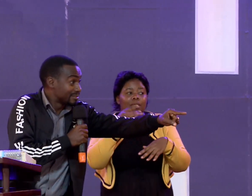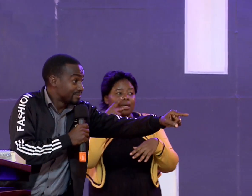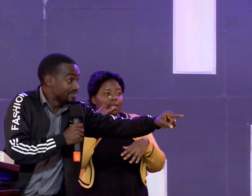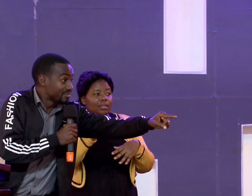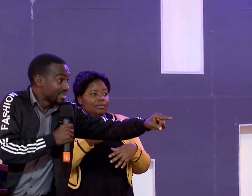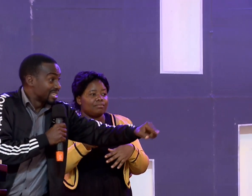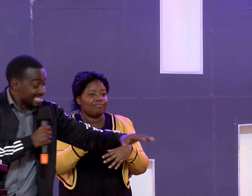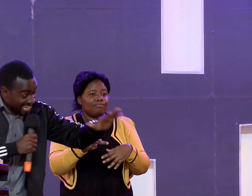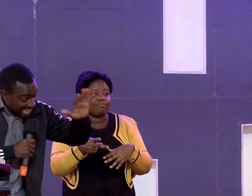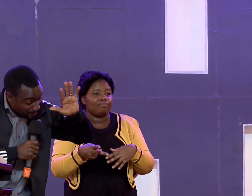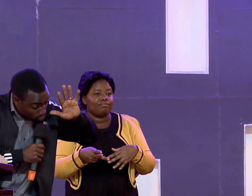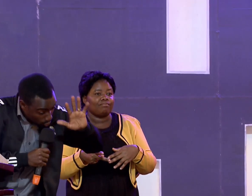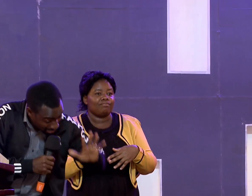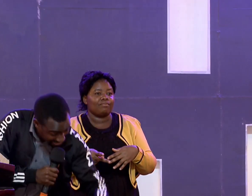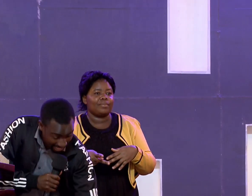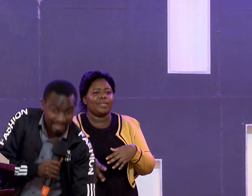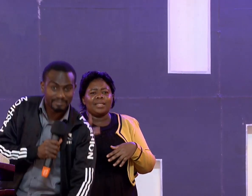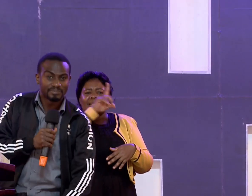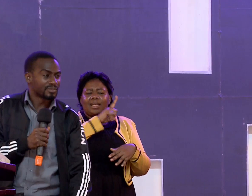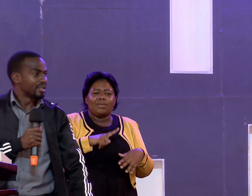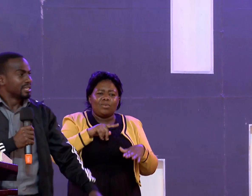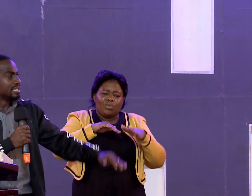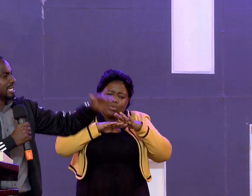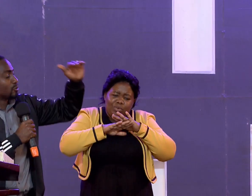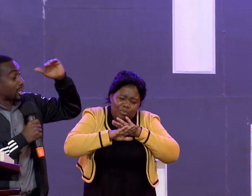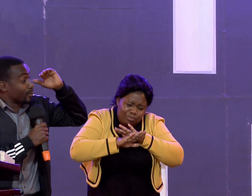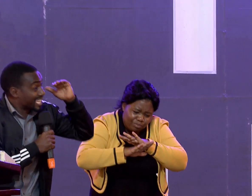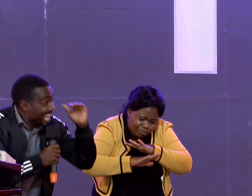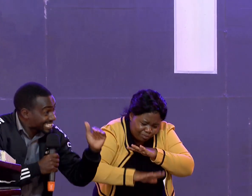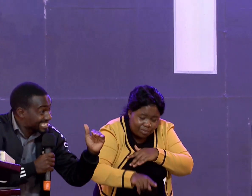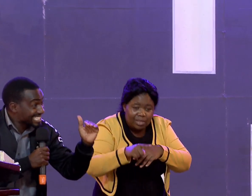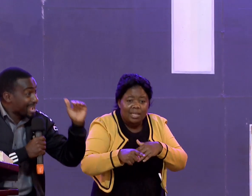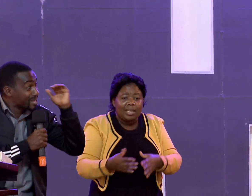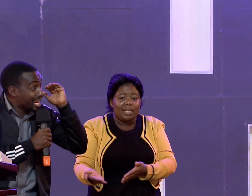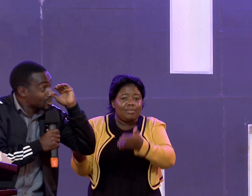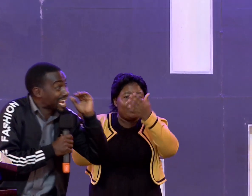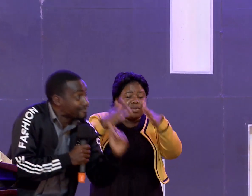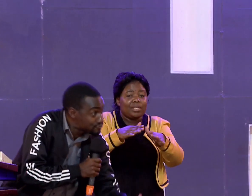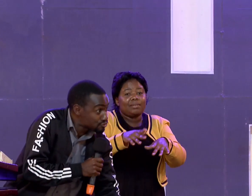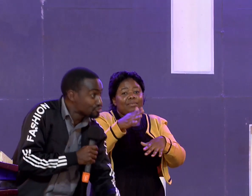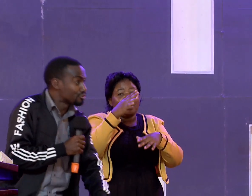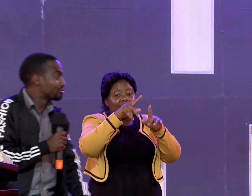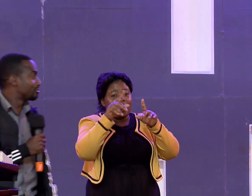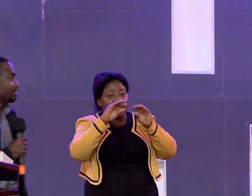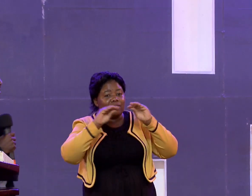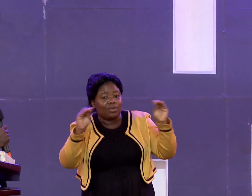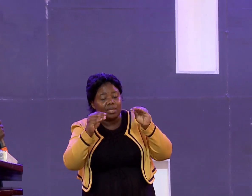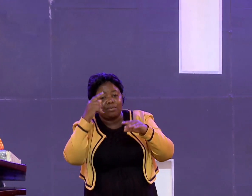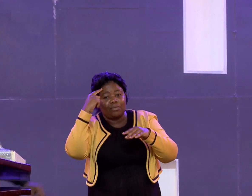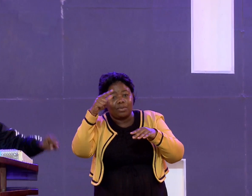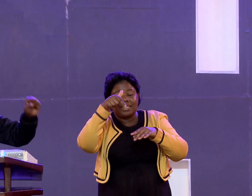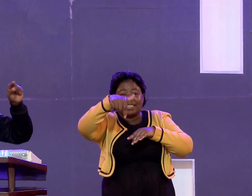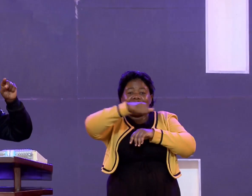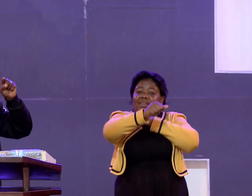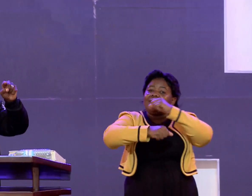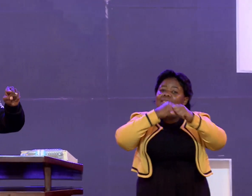akola ki? What was the Lord doing? Yali amutowaza. He was humbling him down. Yamutwala mu class ya myaka mushanvu. To a class of